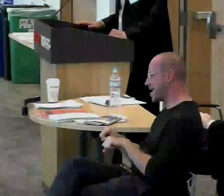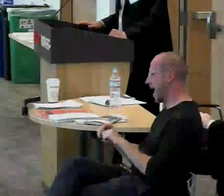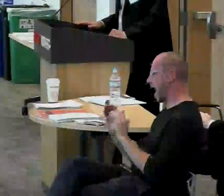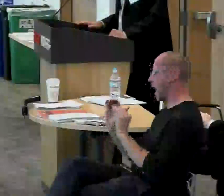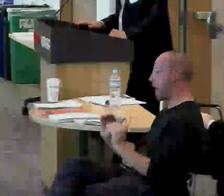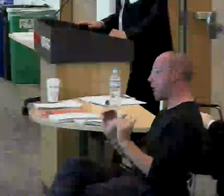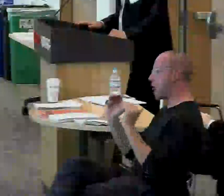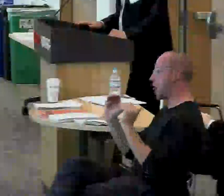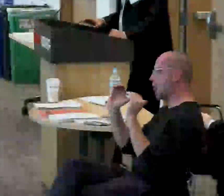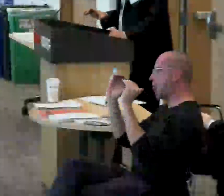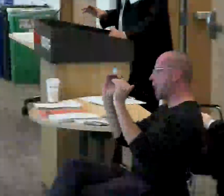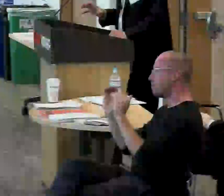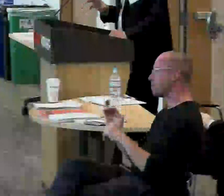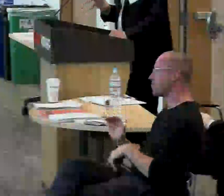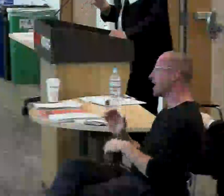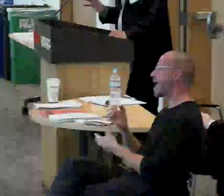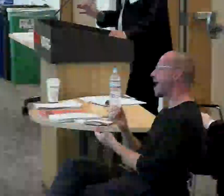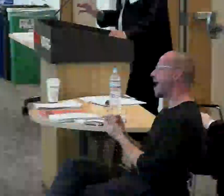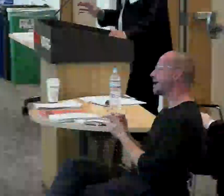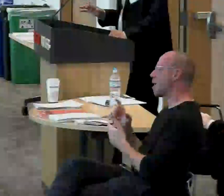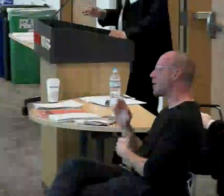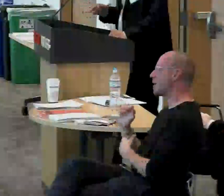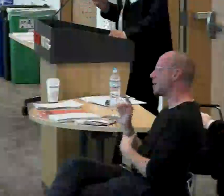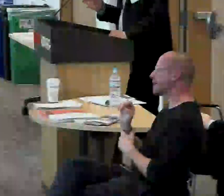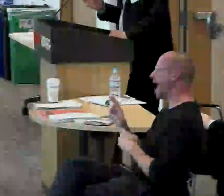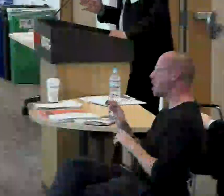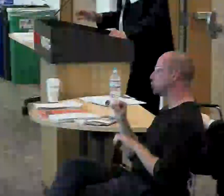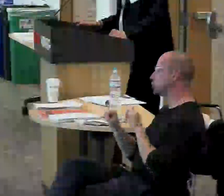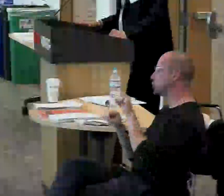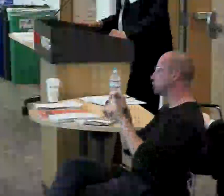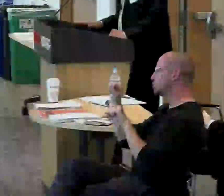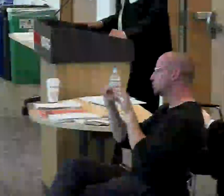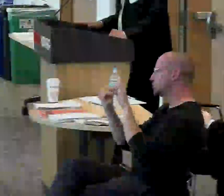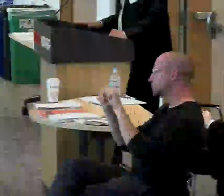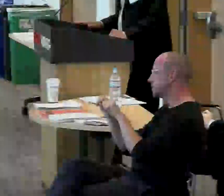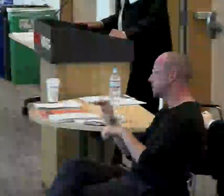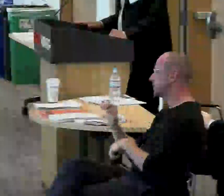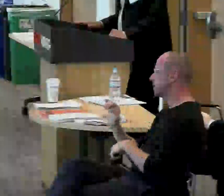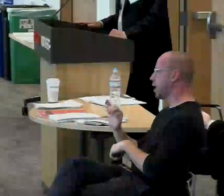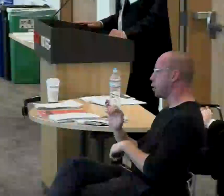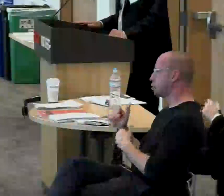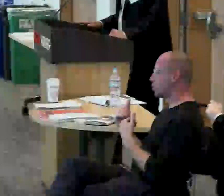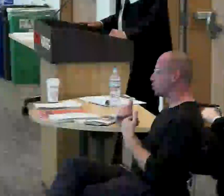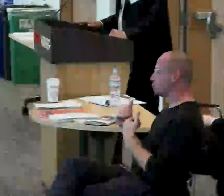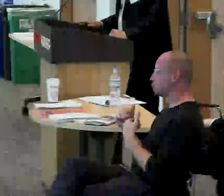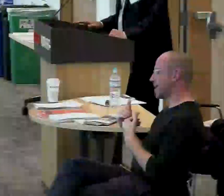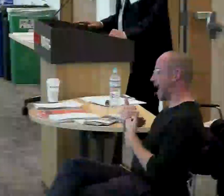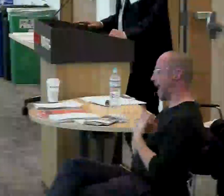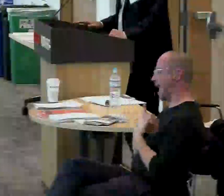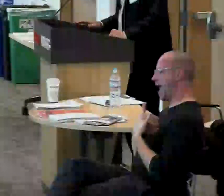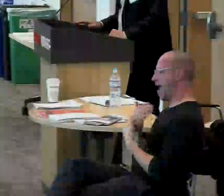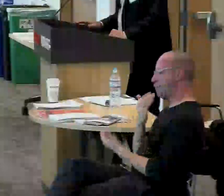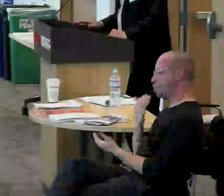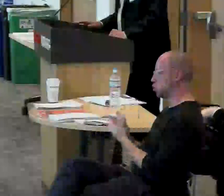a fulfilling and improving economic stance to do the things that they want to do in